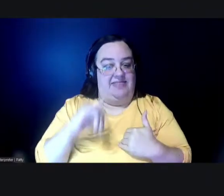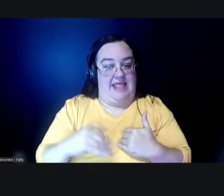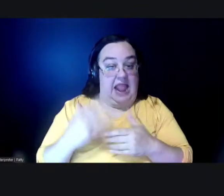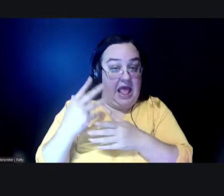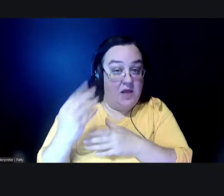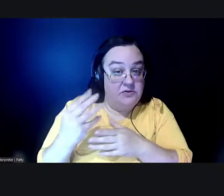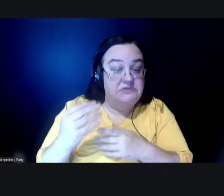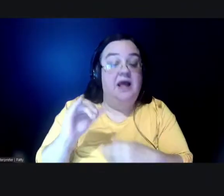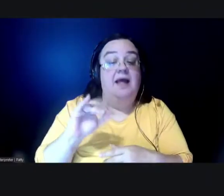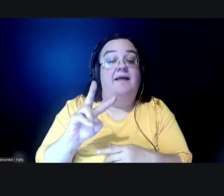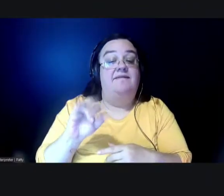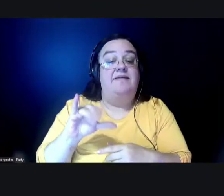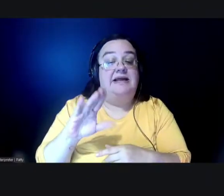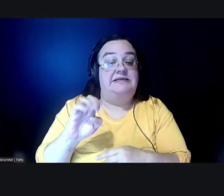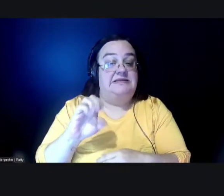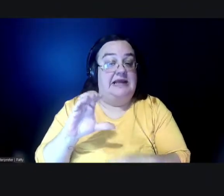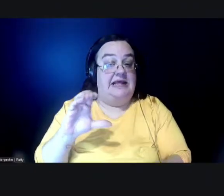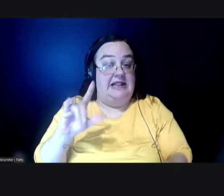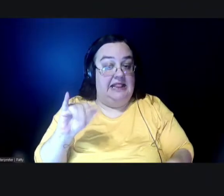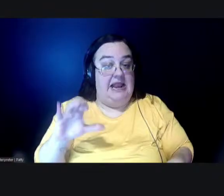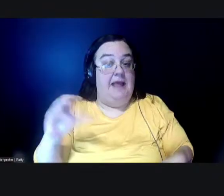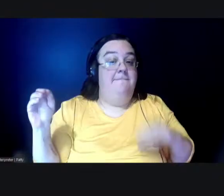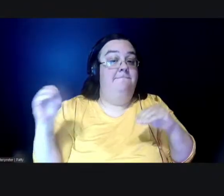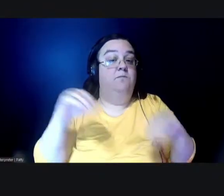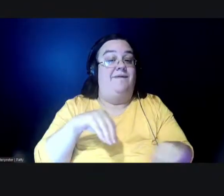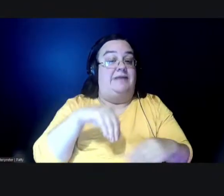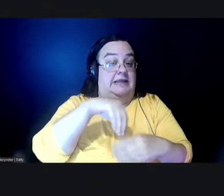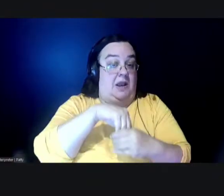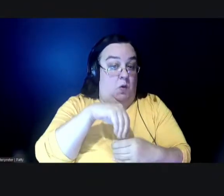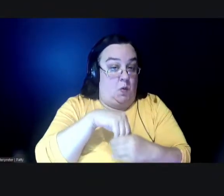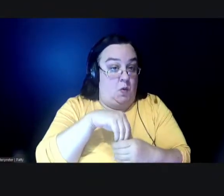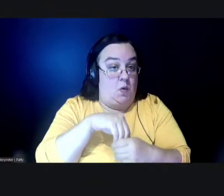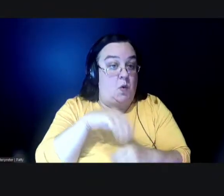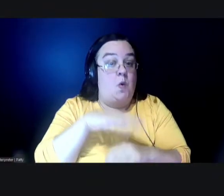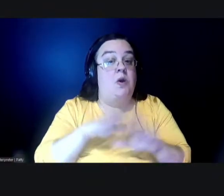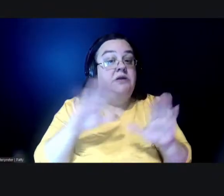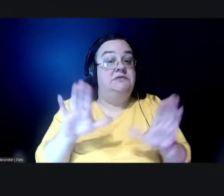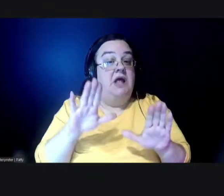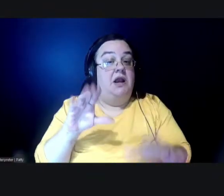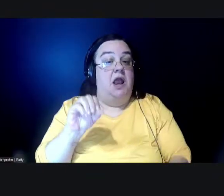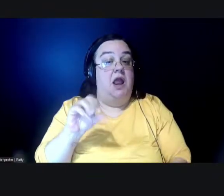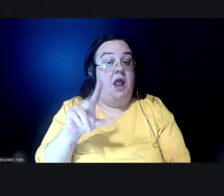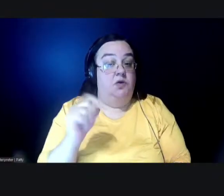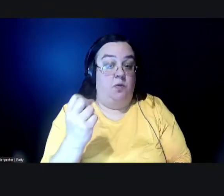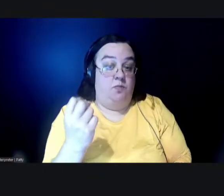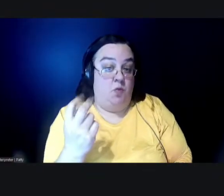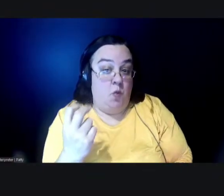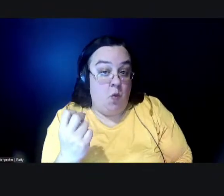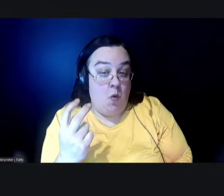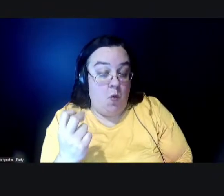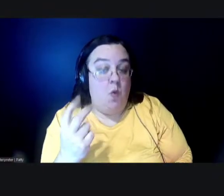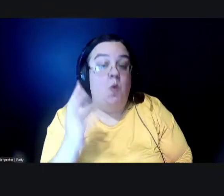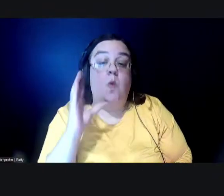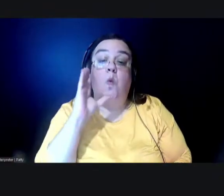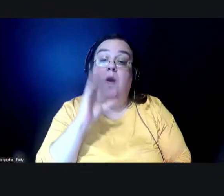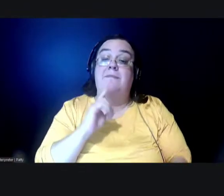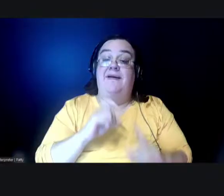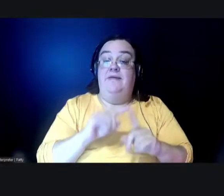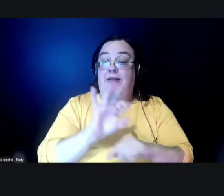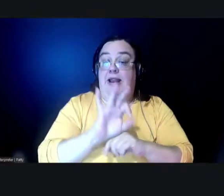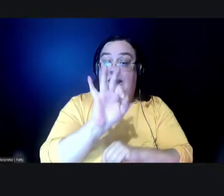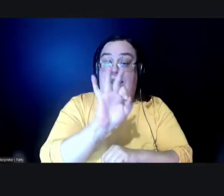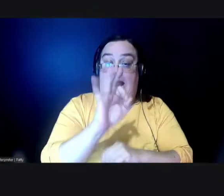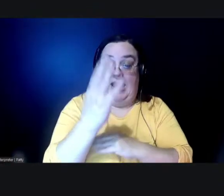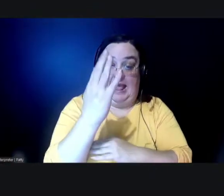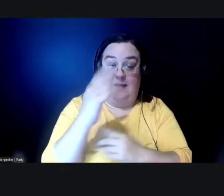vaccine clinic has been moved indoors. On Sunday, October the 12th, it will be from 9 a.m. to 3